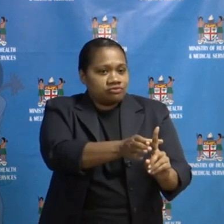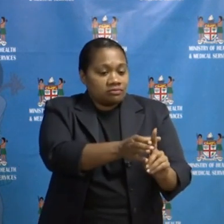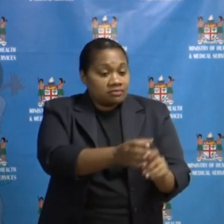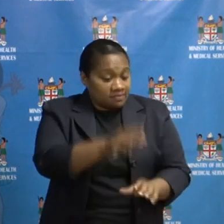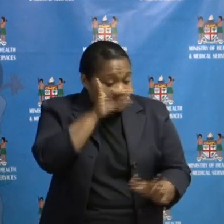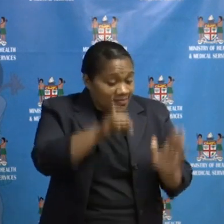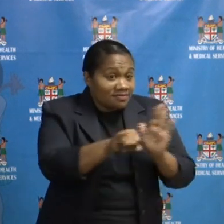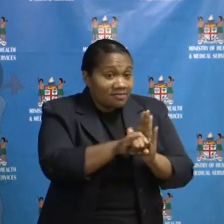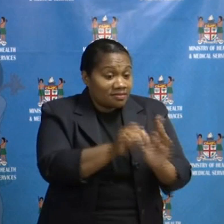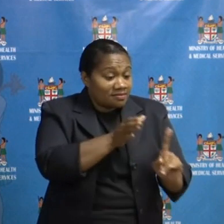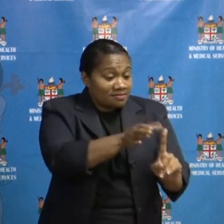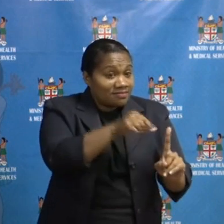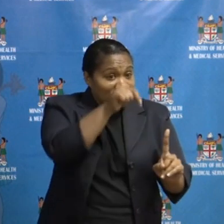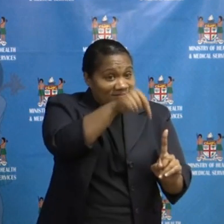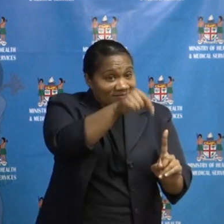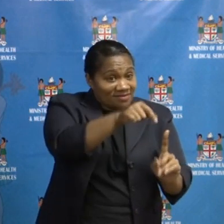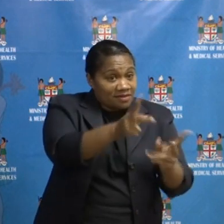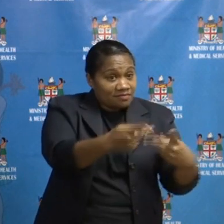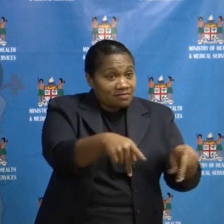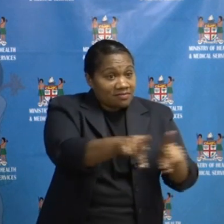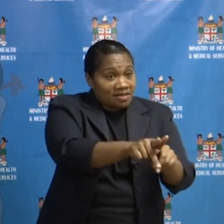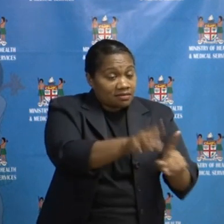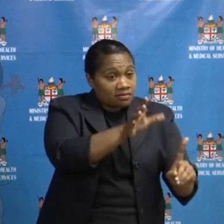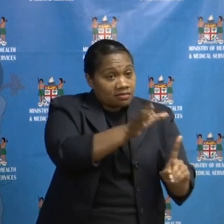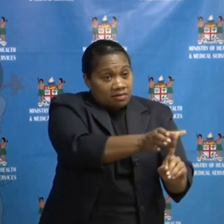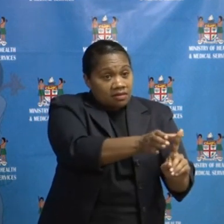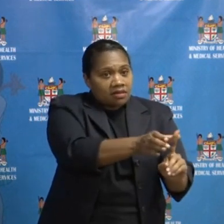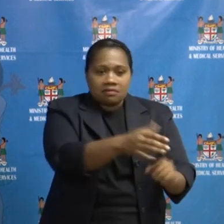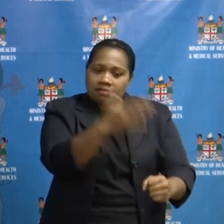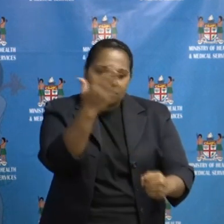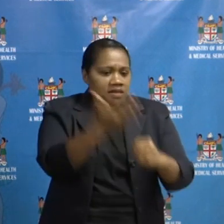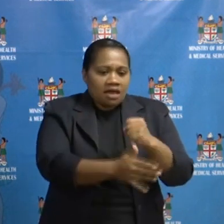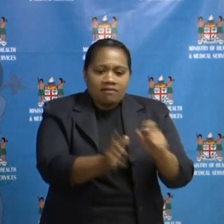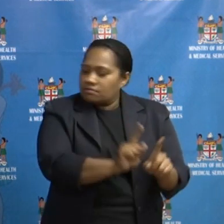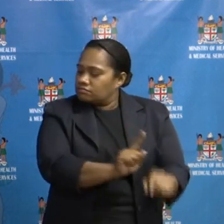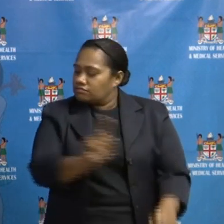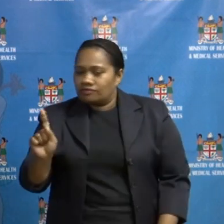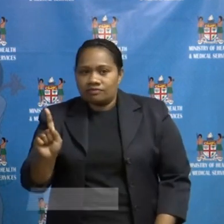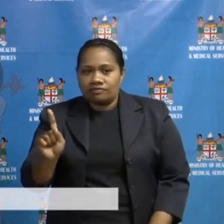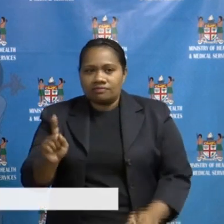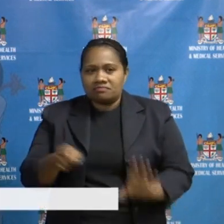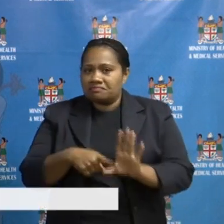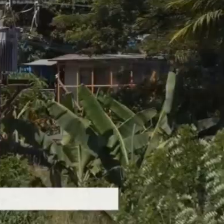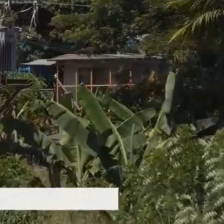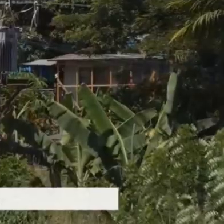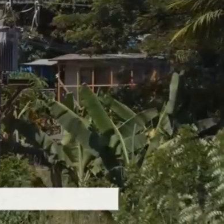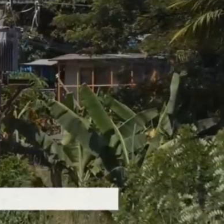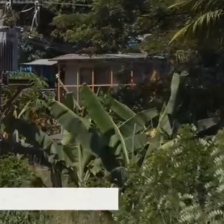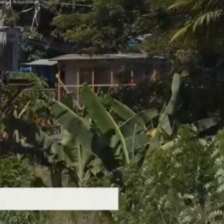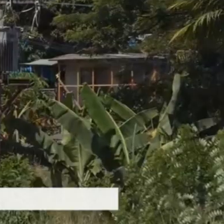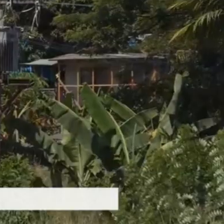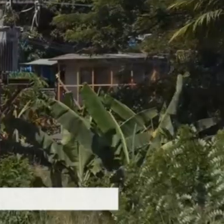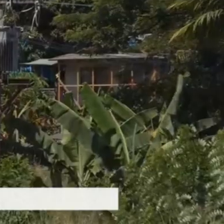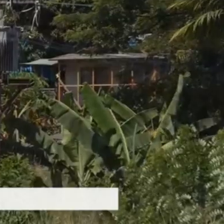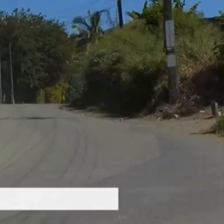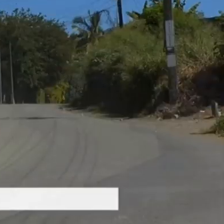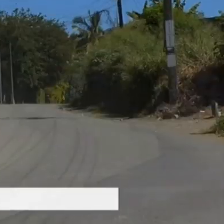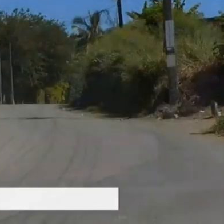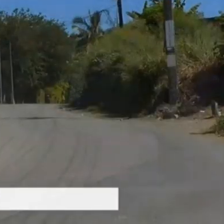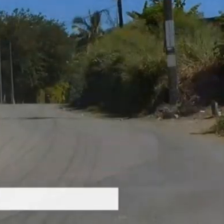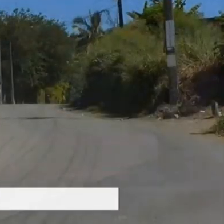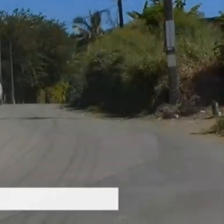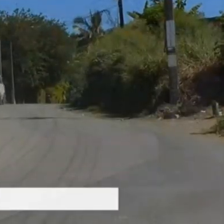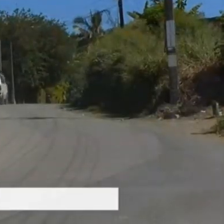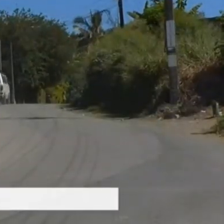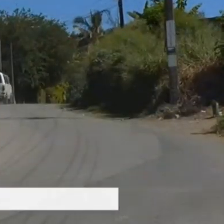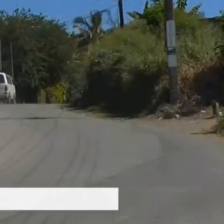quarantine, and he never entered public spaces. He says the second and the third case have been the